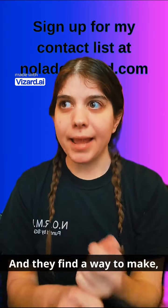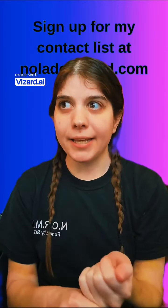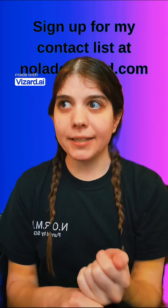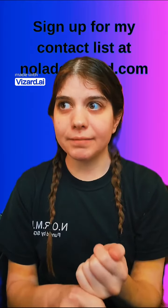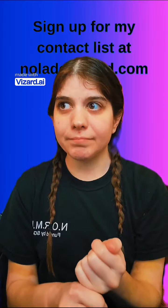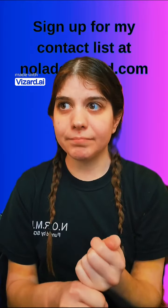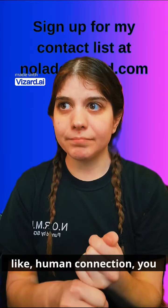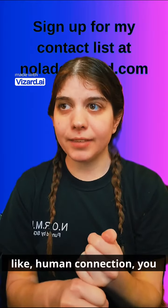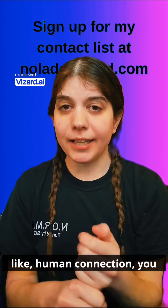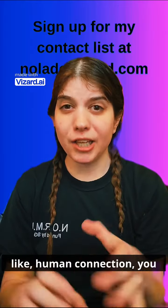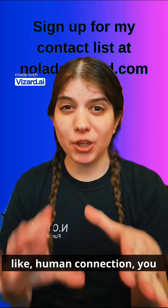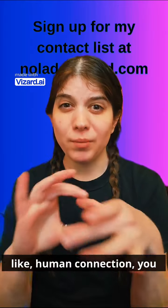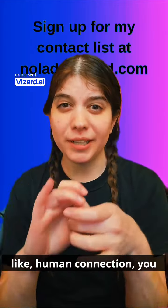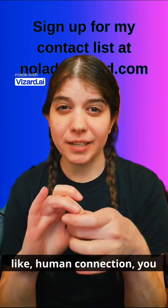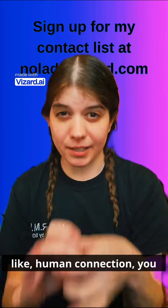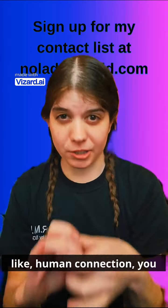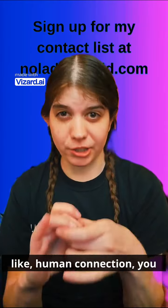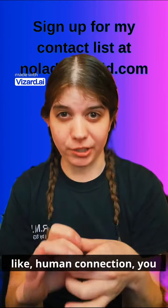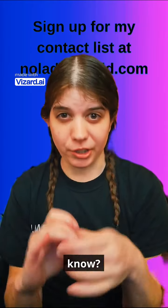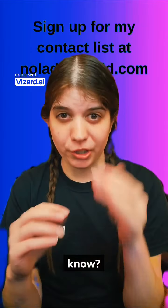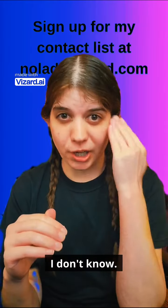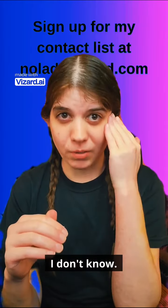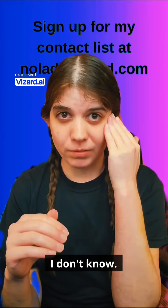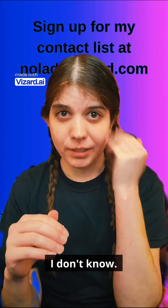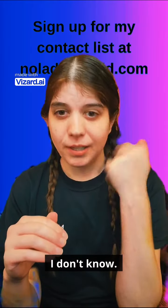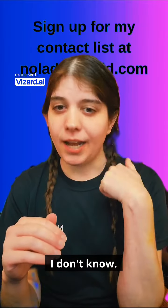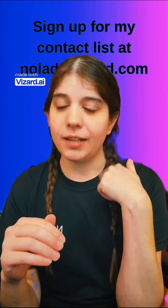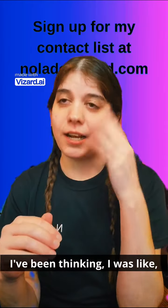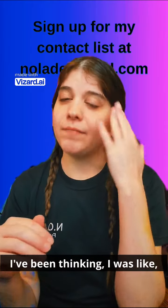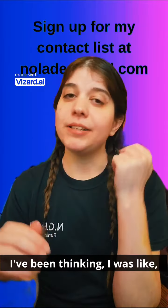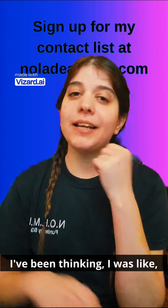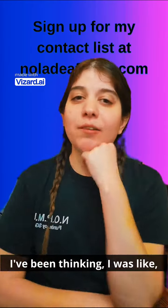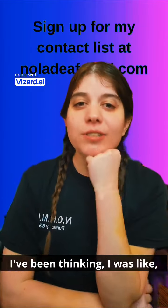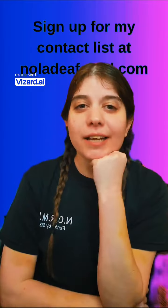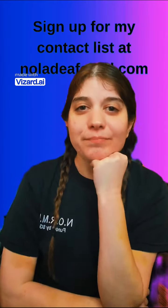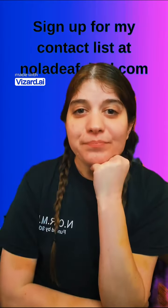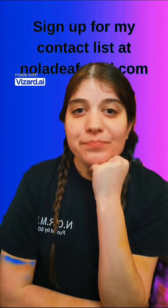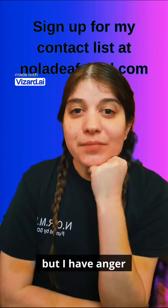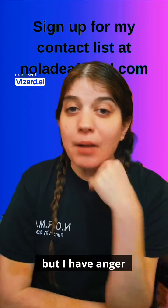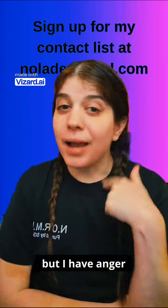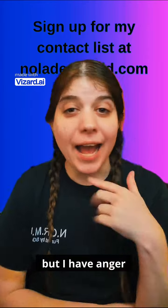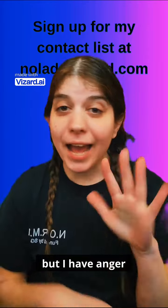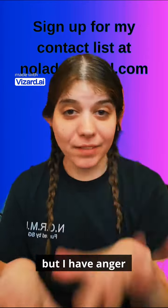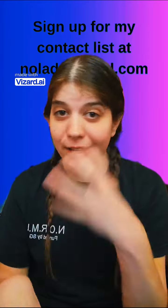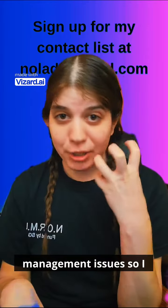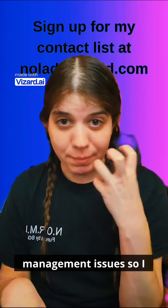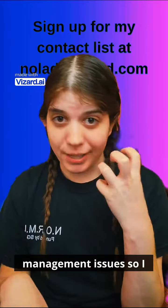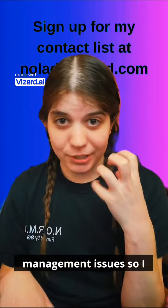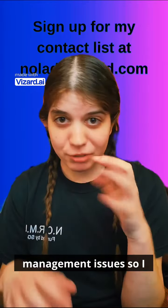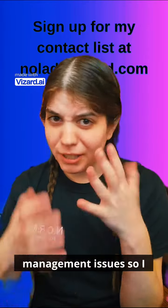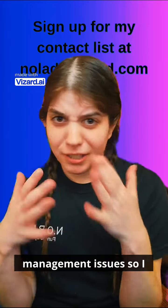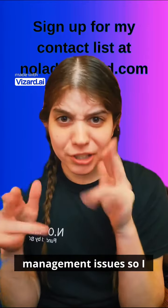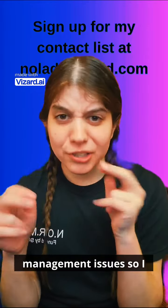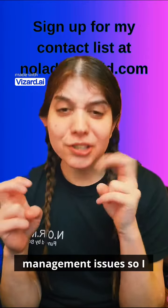make like human connection, I don't know. I've been thinking, I was like, but I have anger management issues, so I